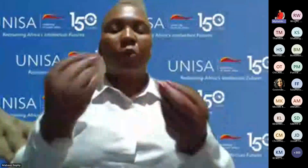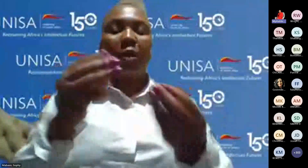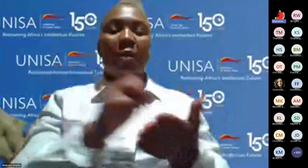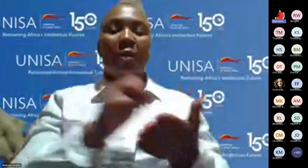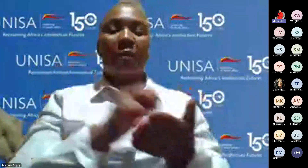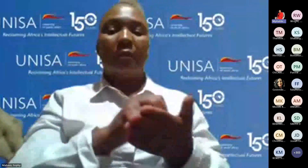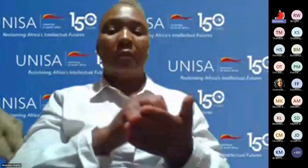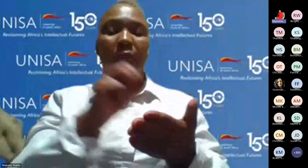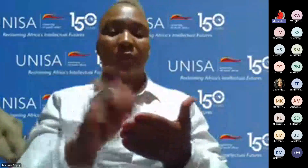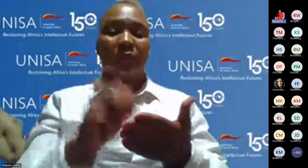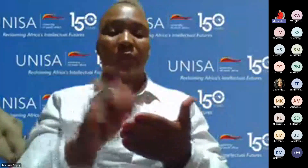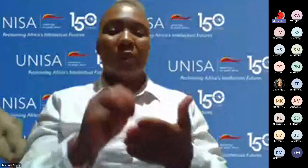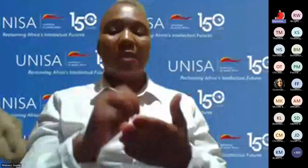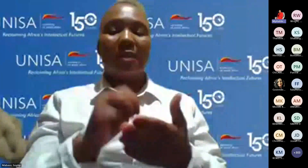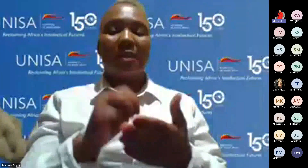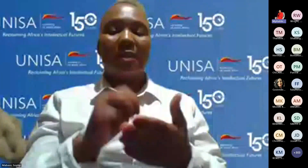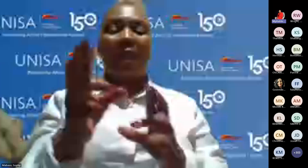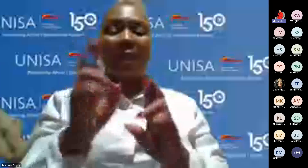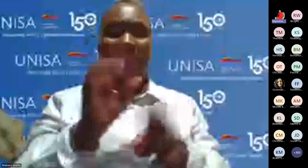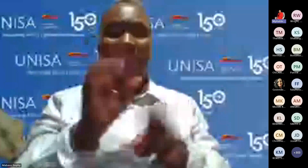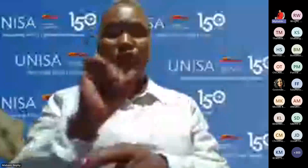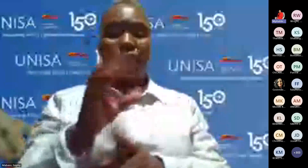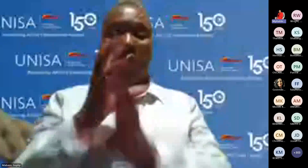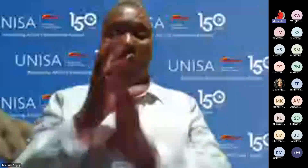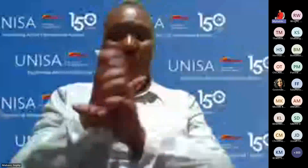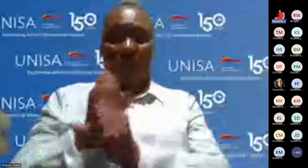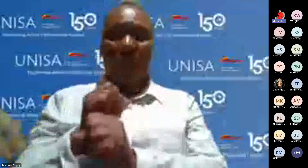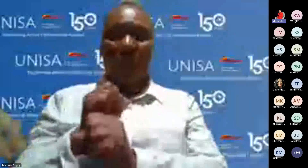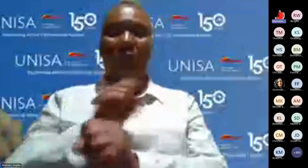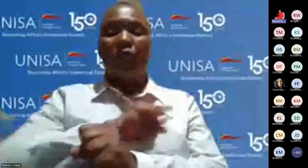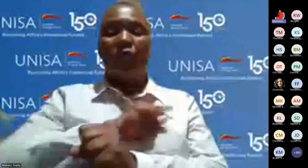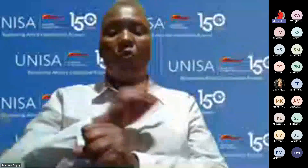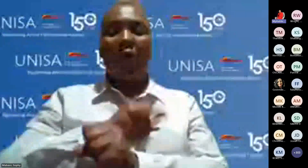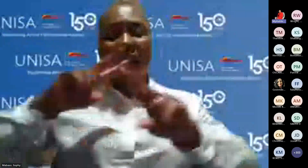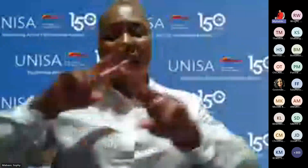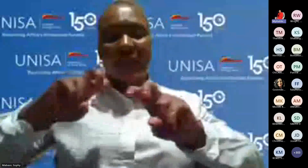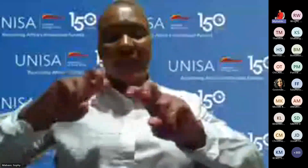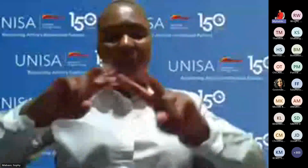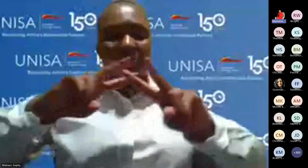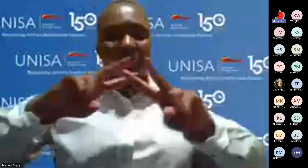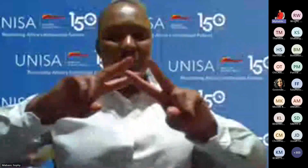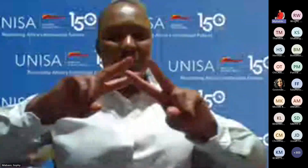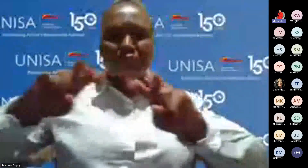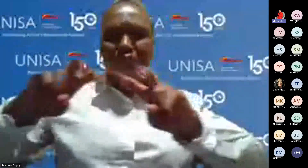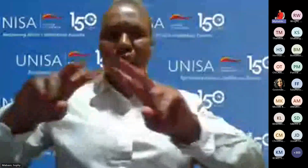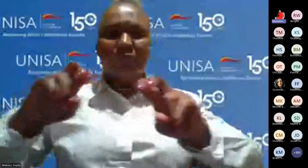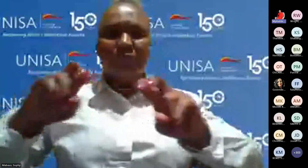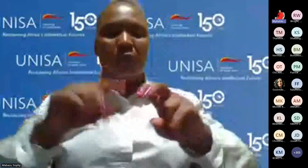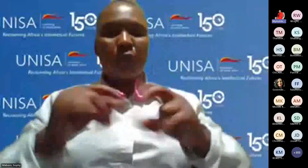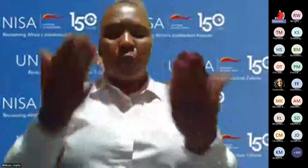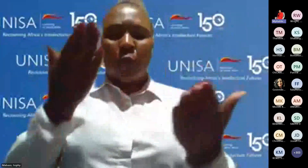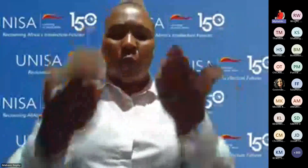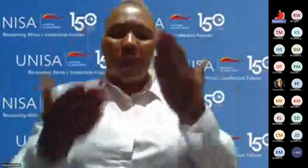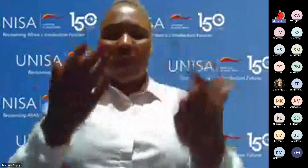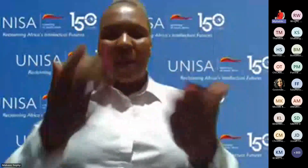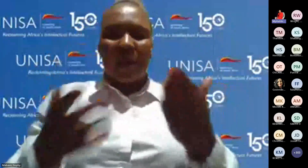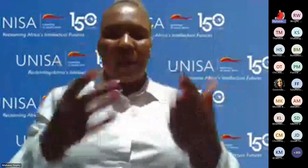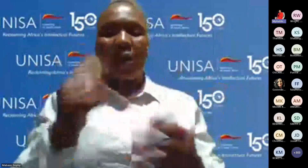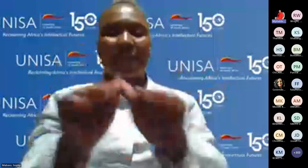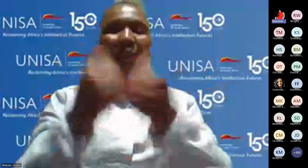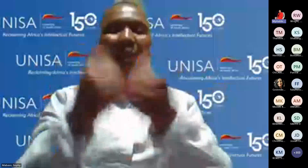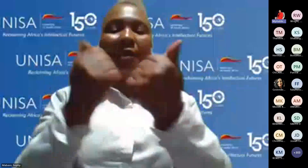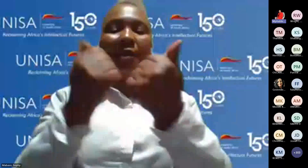held. It will be withheld so that they investigate if whether indeed you had a challenge or it was